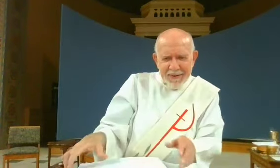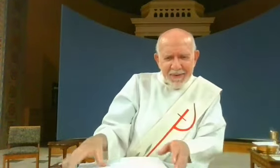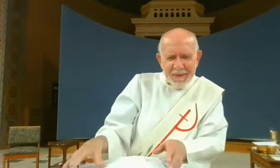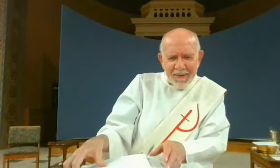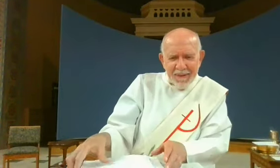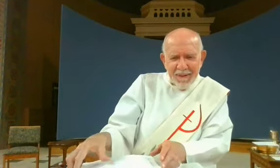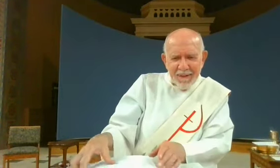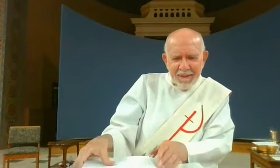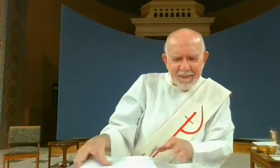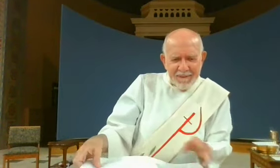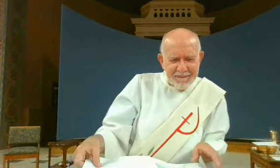amen.